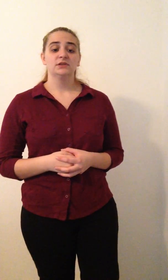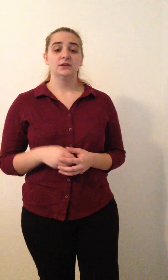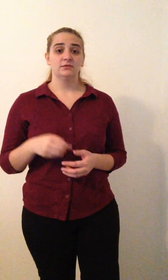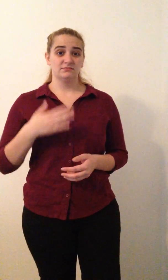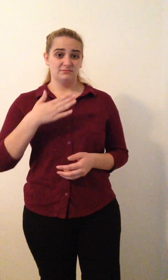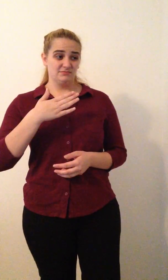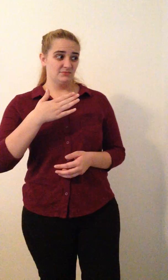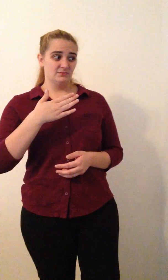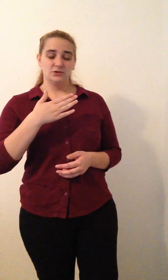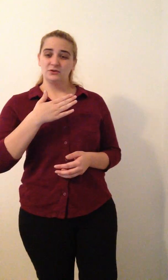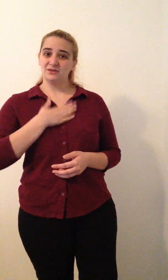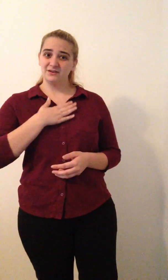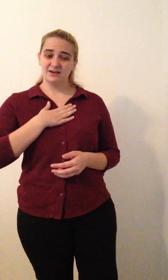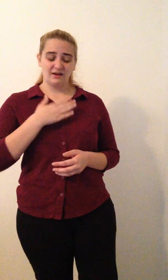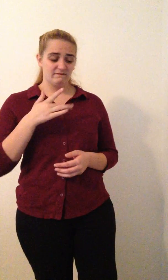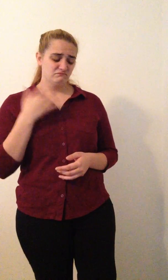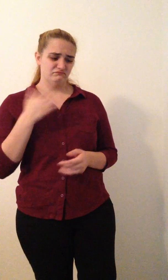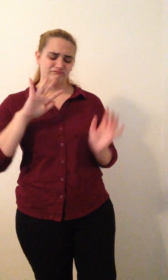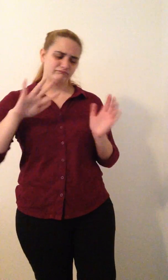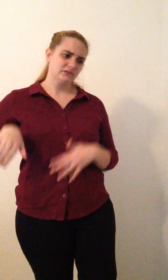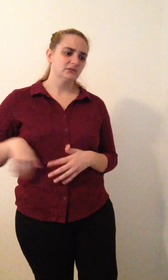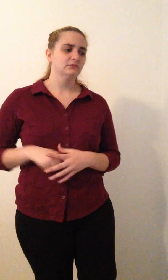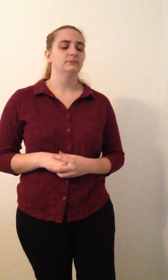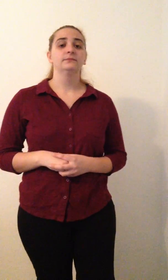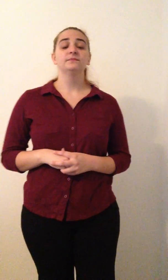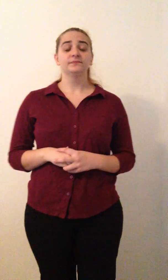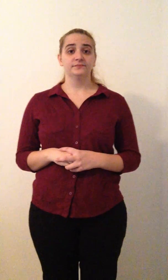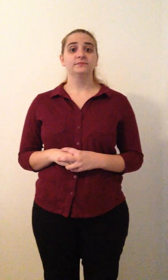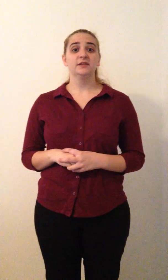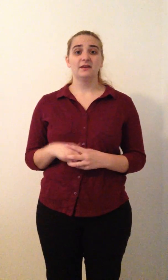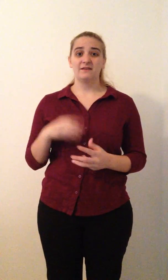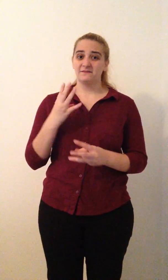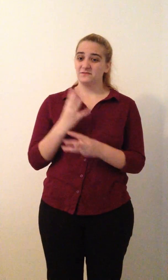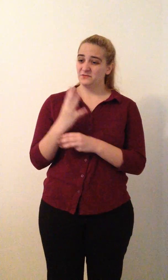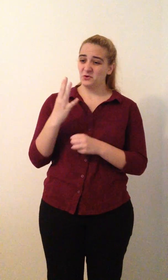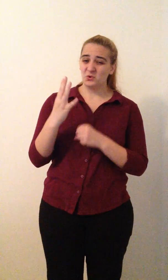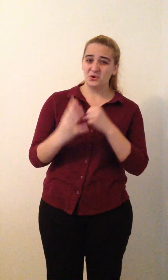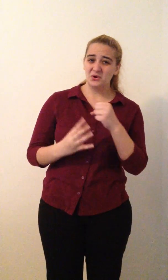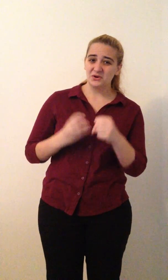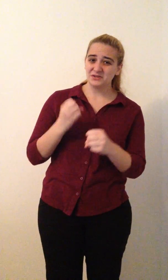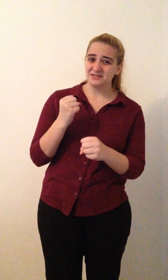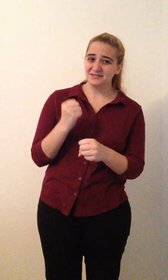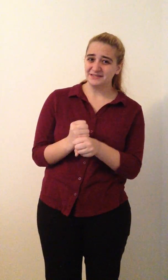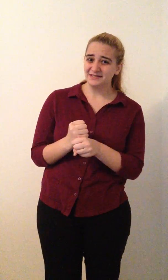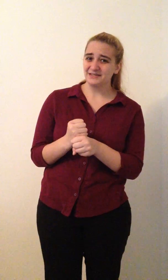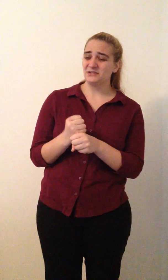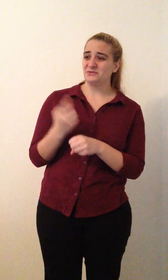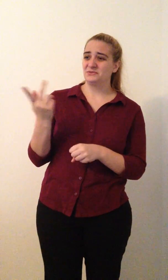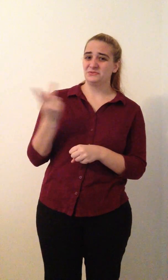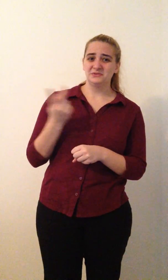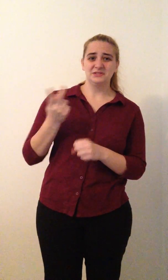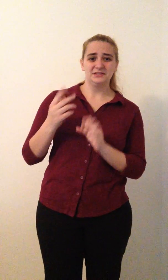and just would always do that. 4 years later, she hasn't grown even a